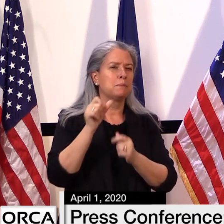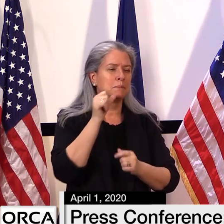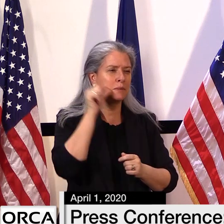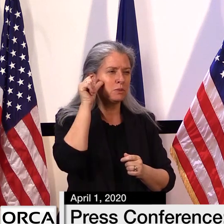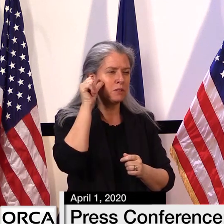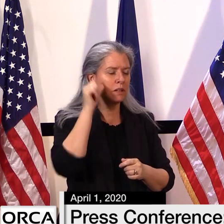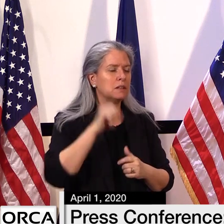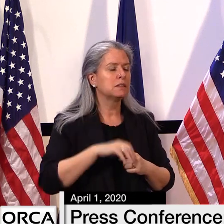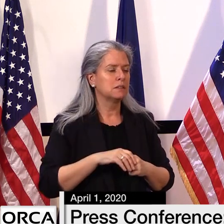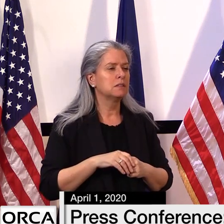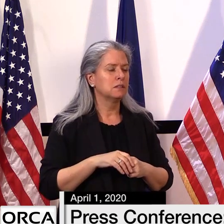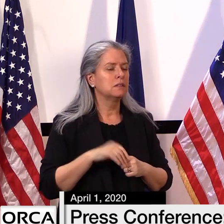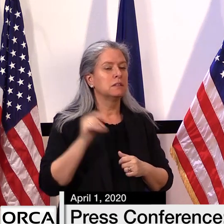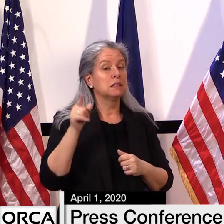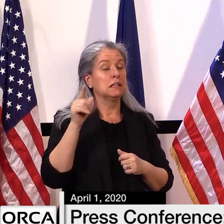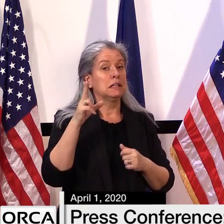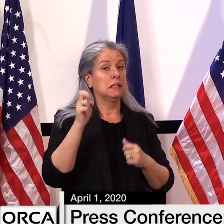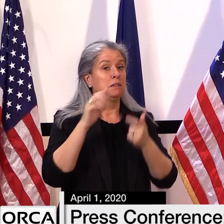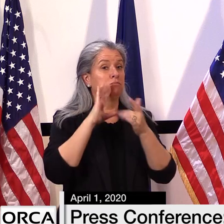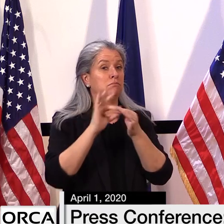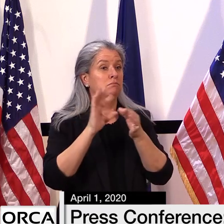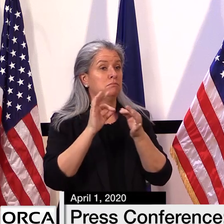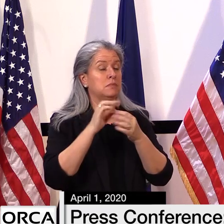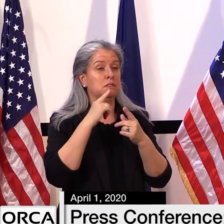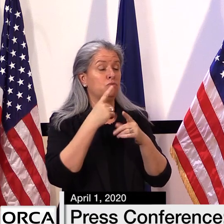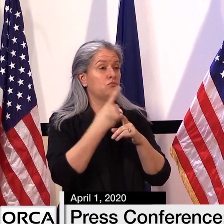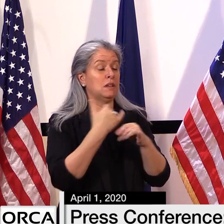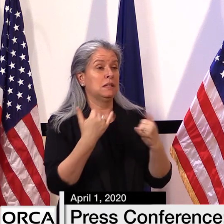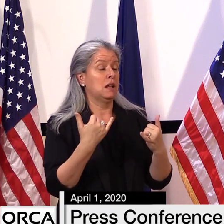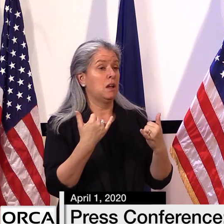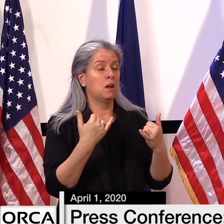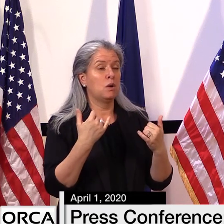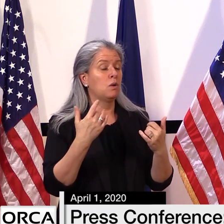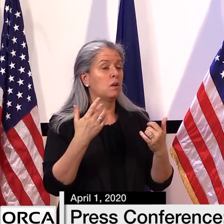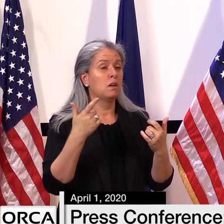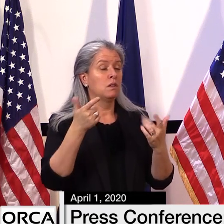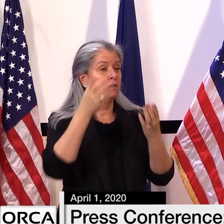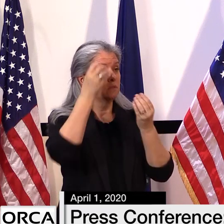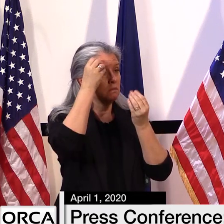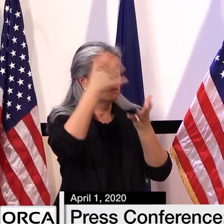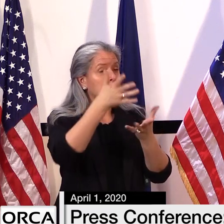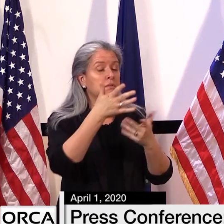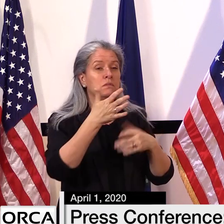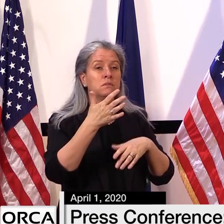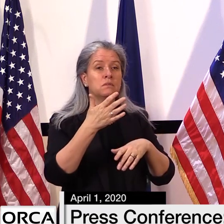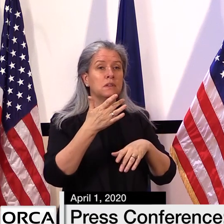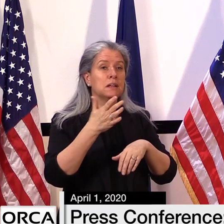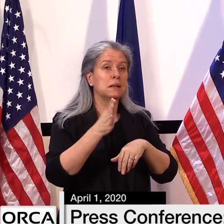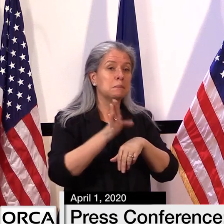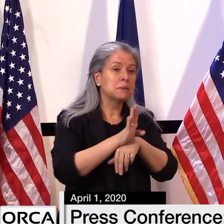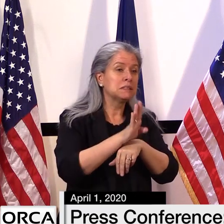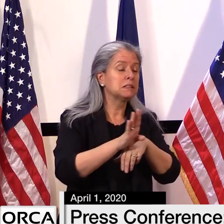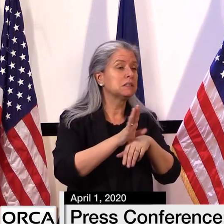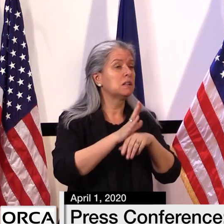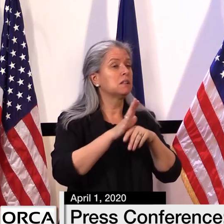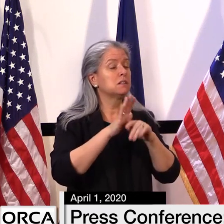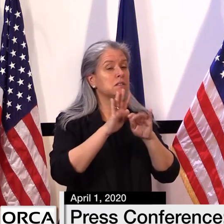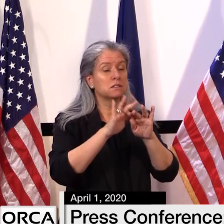said that at the moment they are just directing businesses, banks, people who insure others to